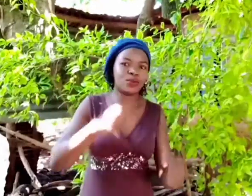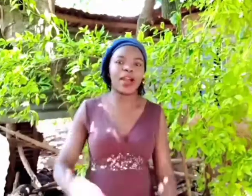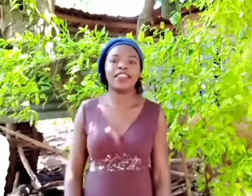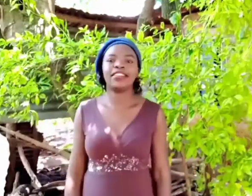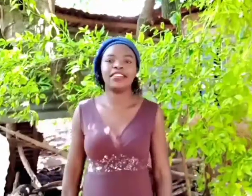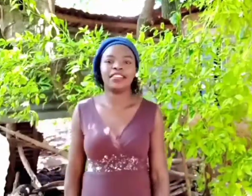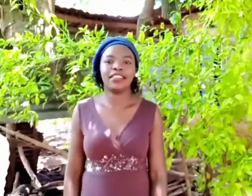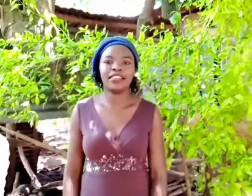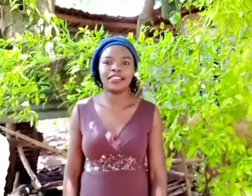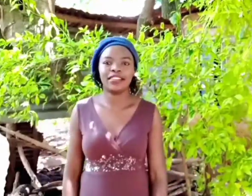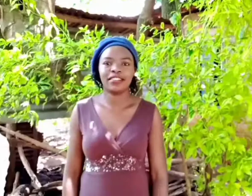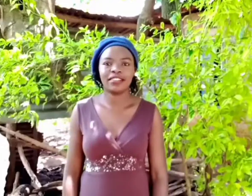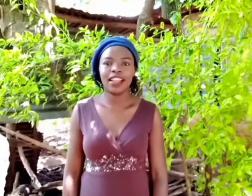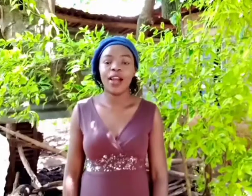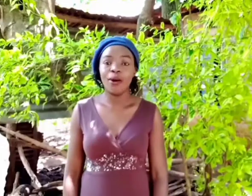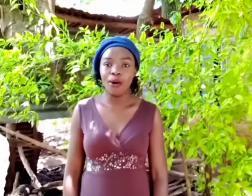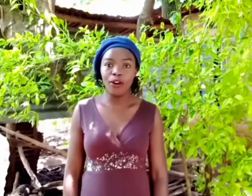Towards. On.